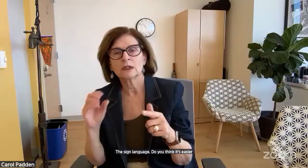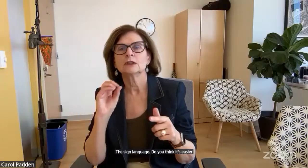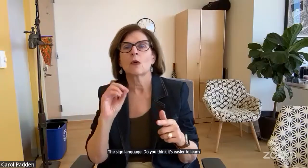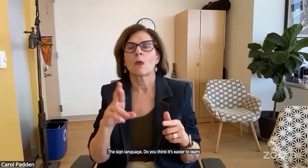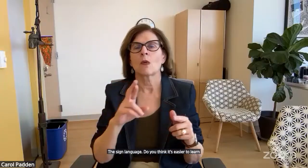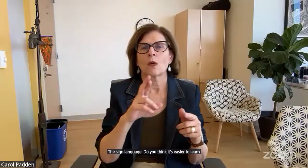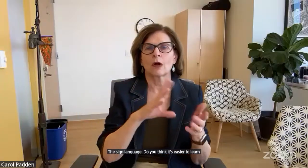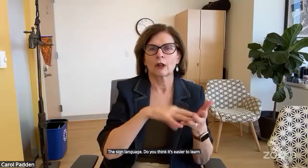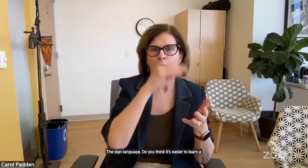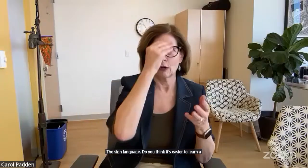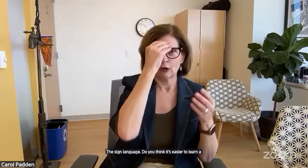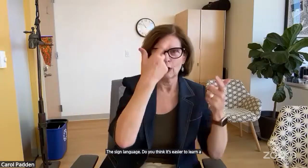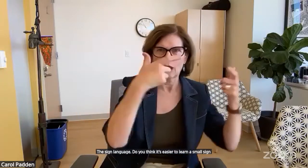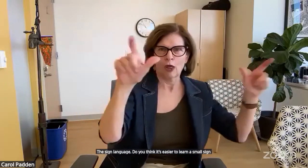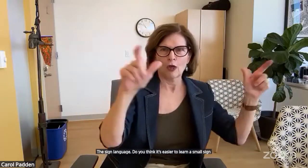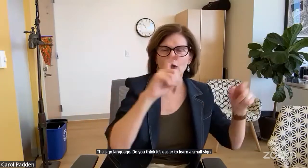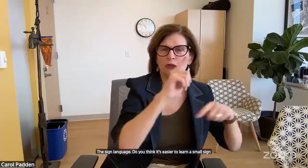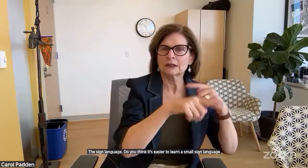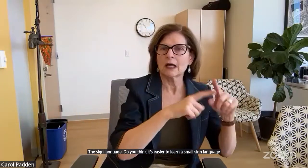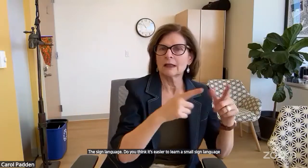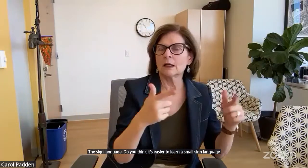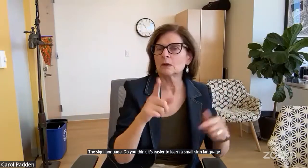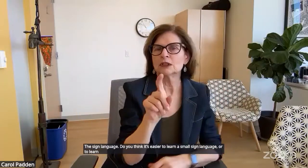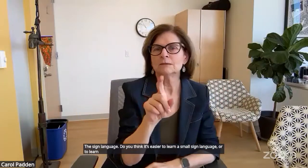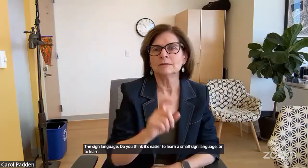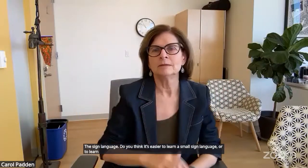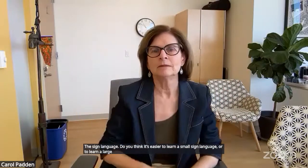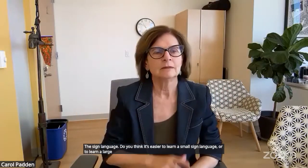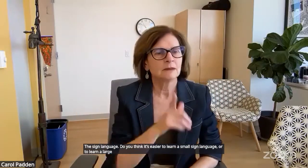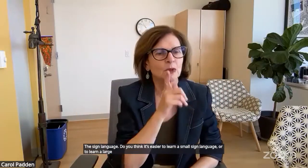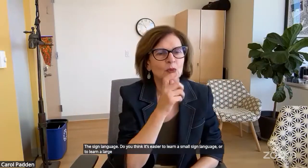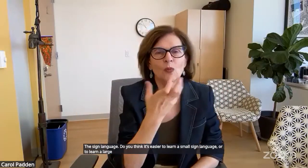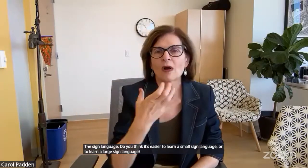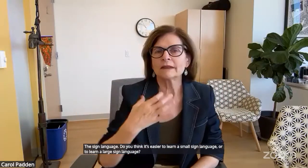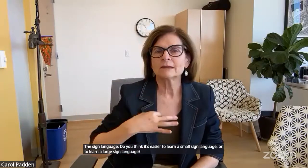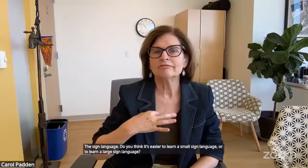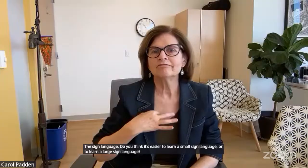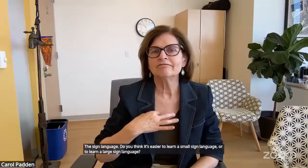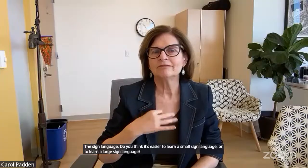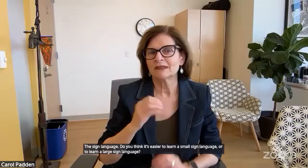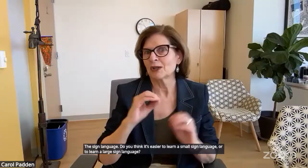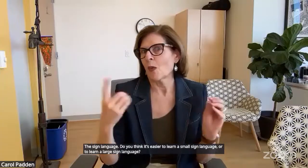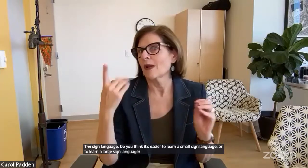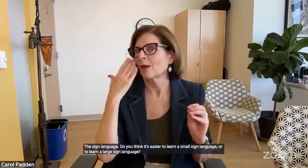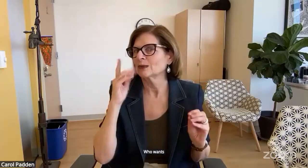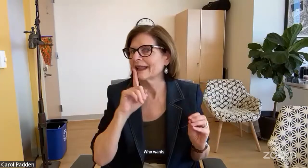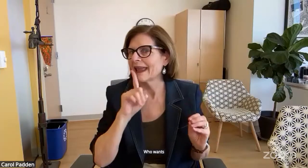a small sign language or to learn a large sign language? Who wants to